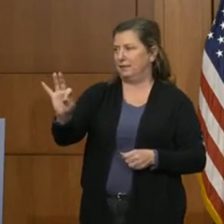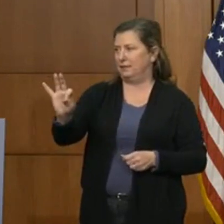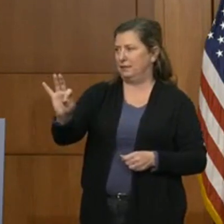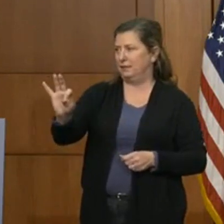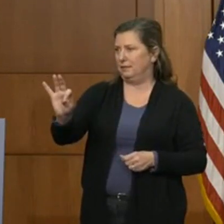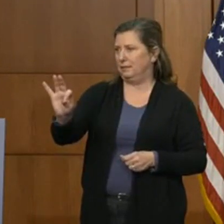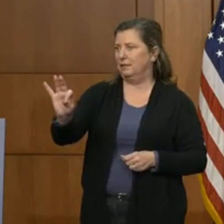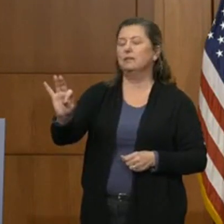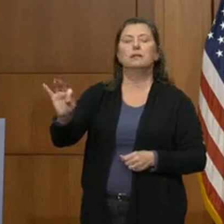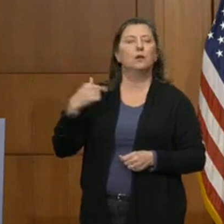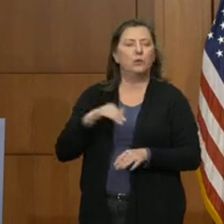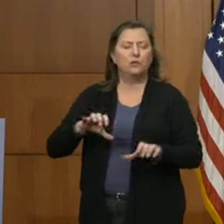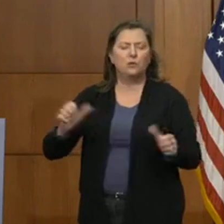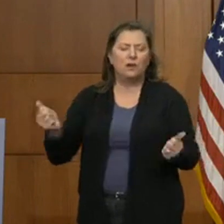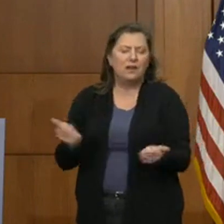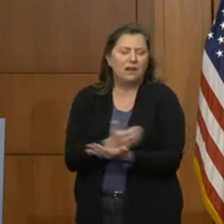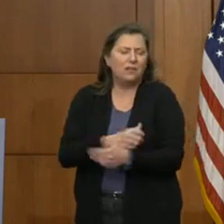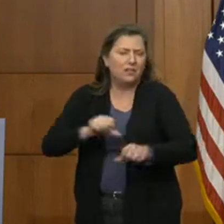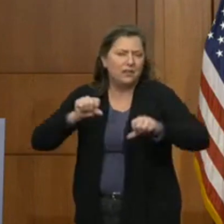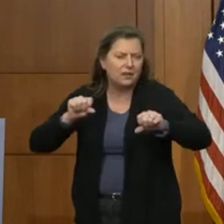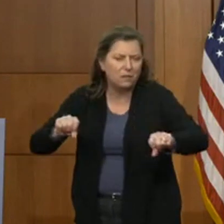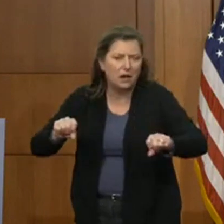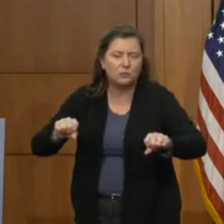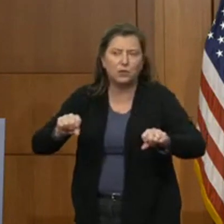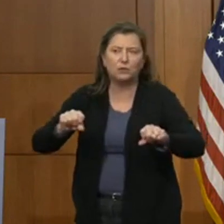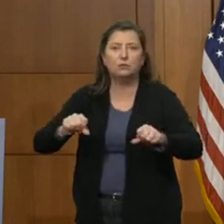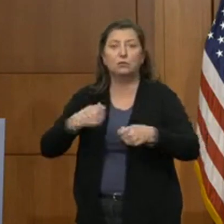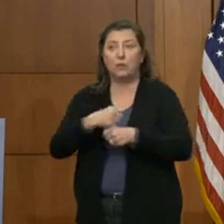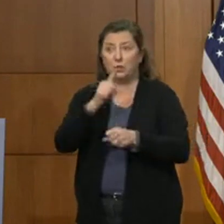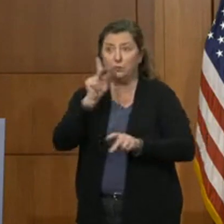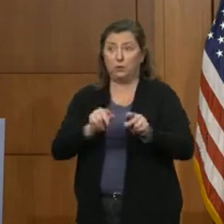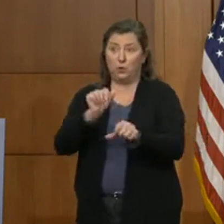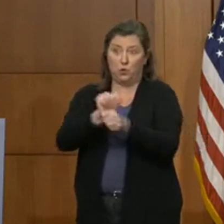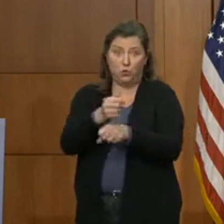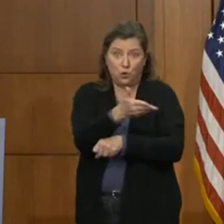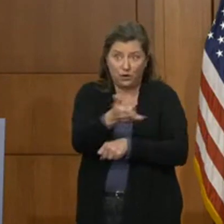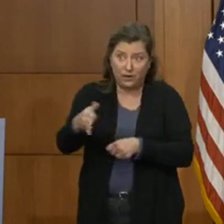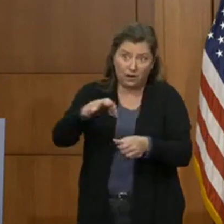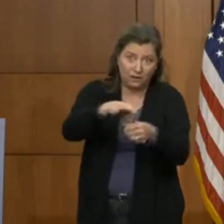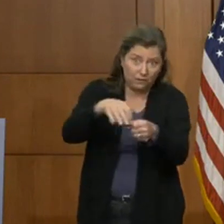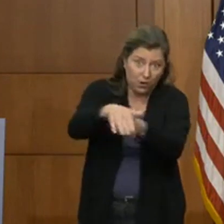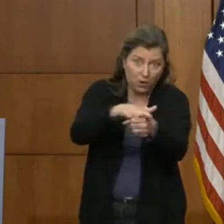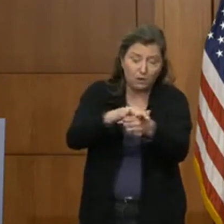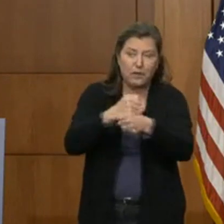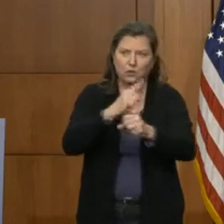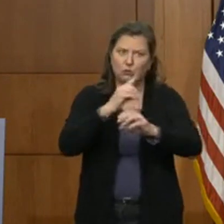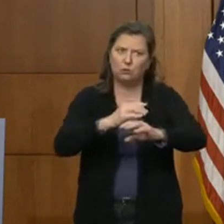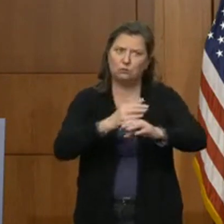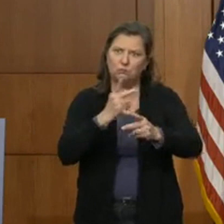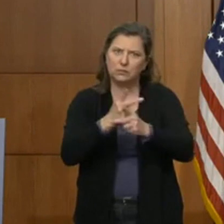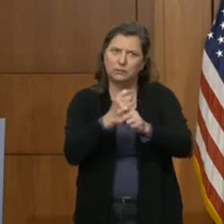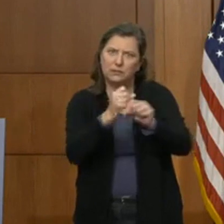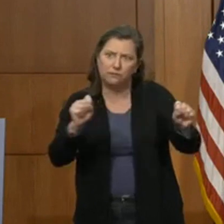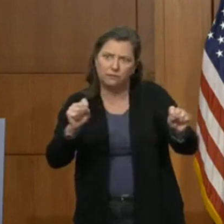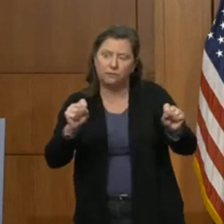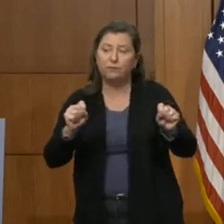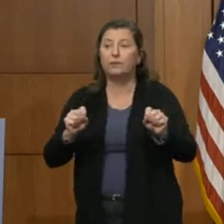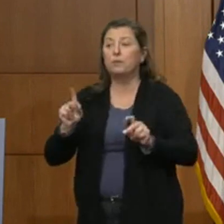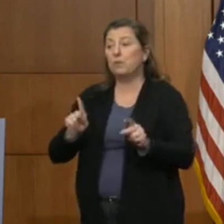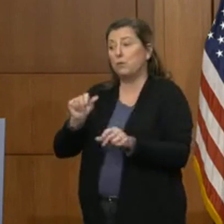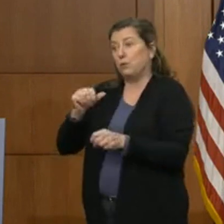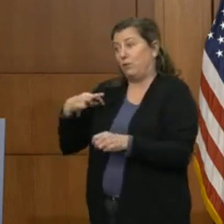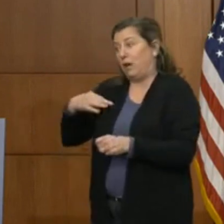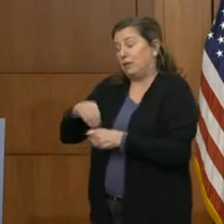do everything possible to protect the health of poll workers and voters. Volunteers with the Medical